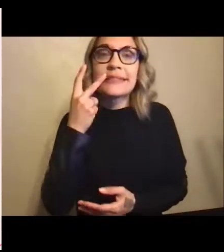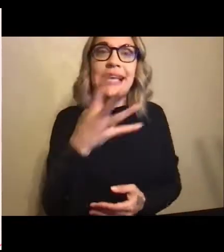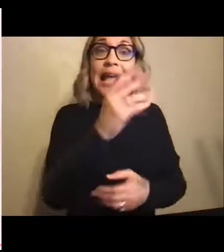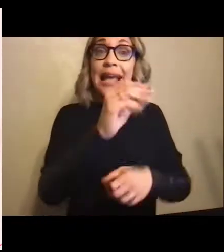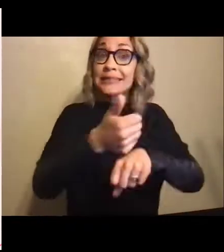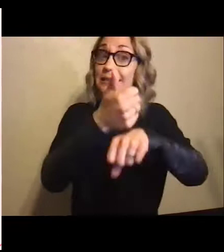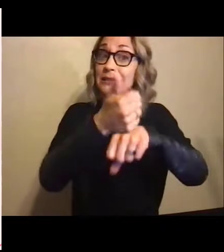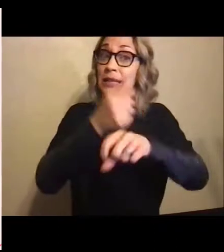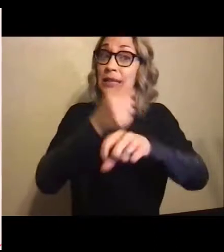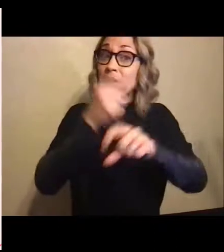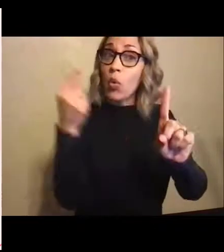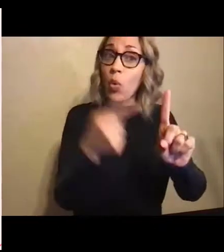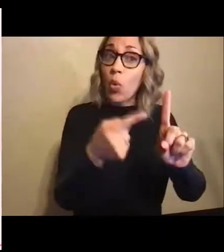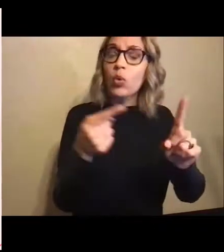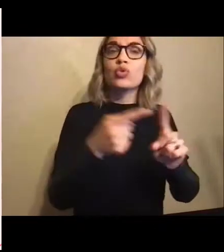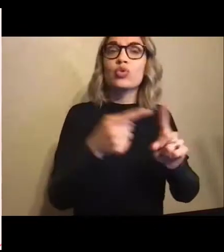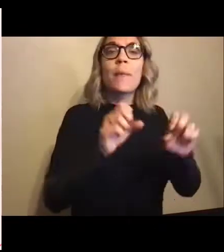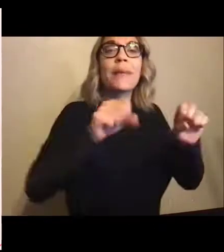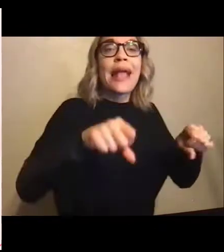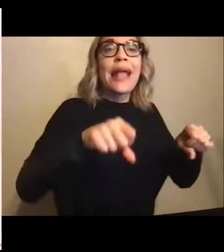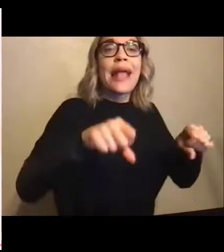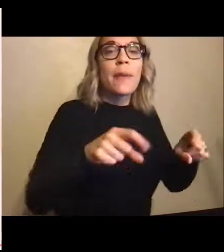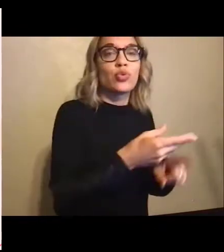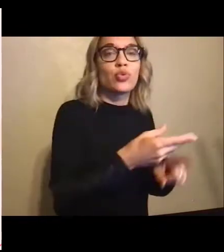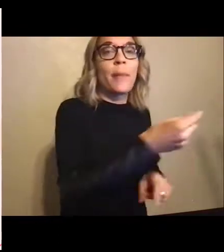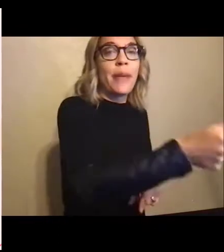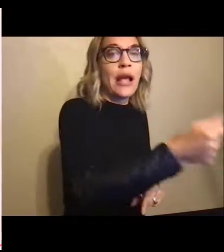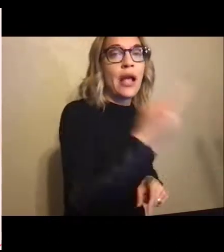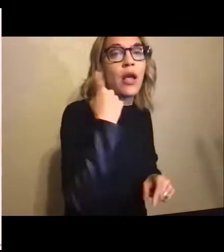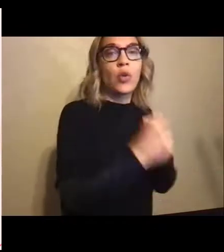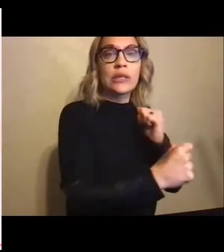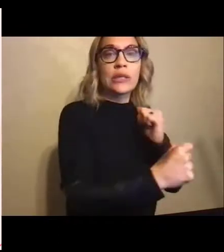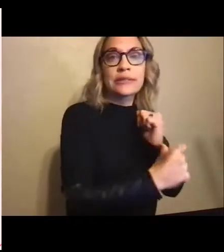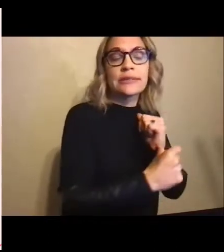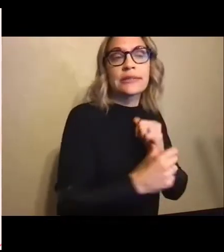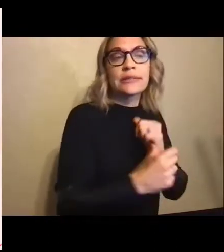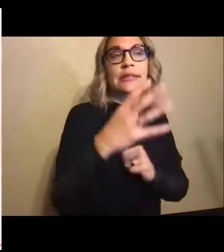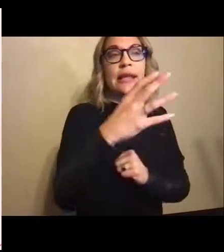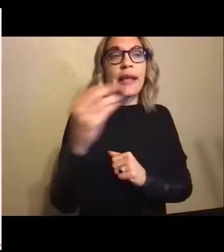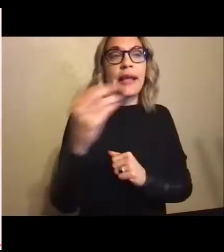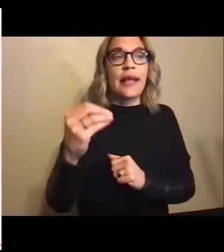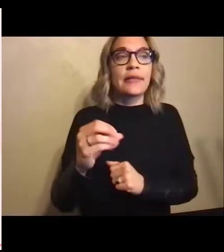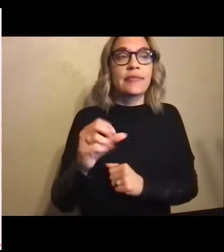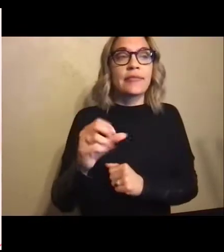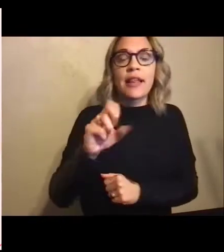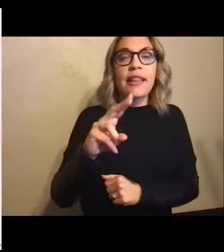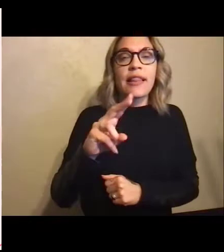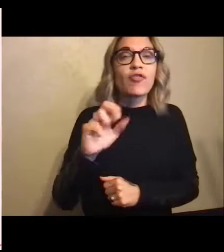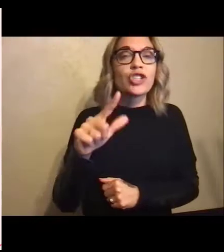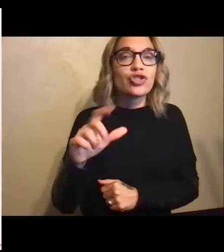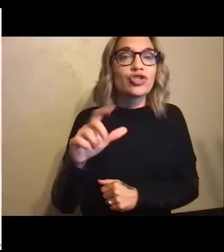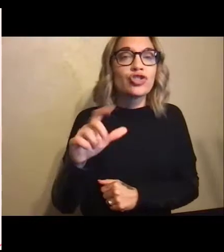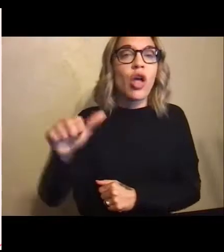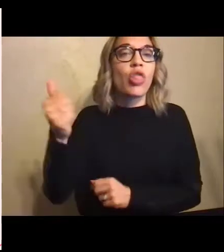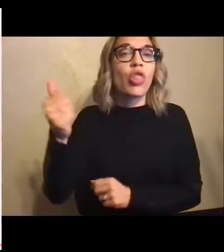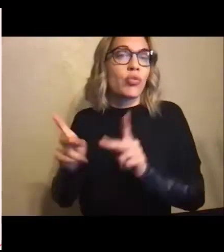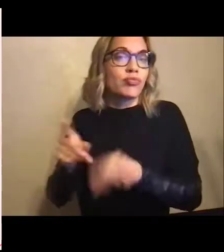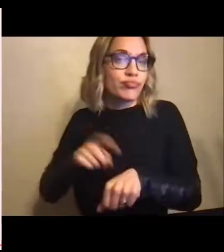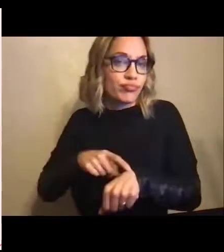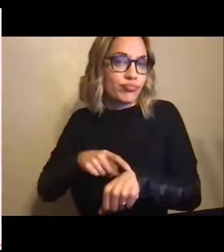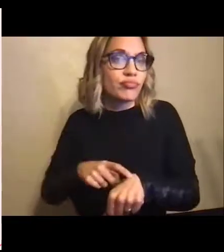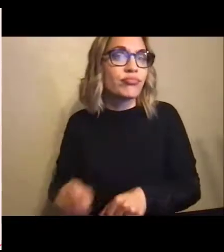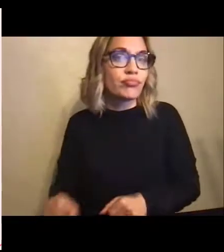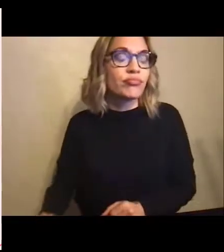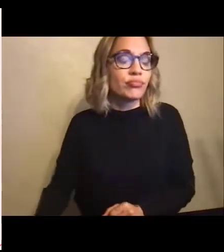with a business mentor who can help you to see reasonable goals that you can attain and what you can